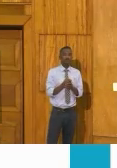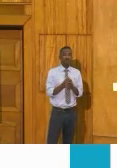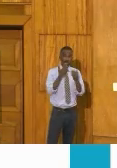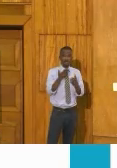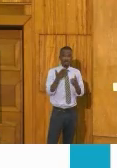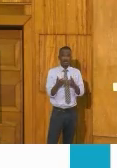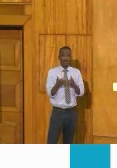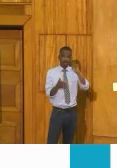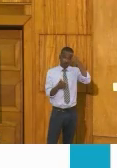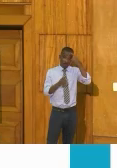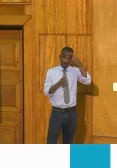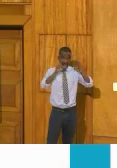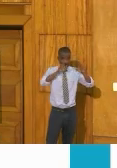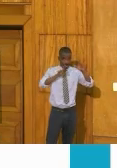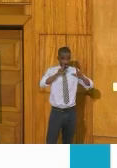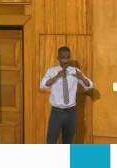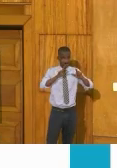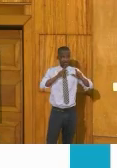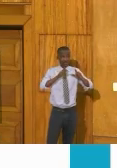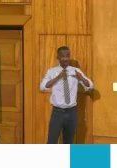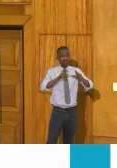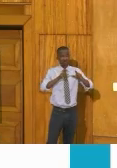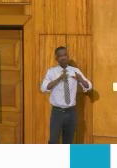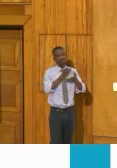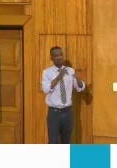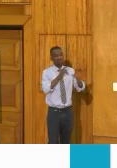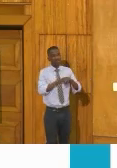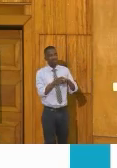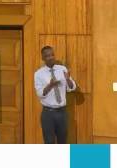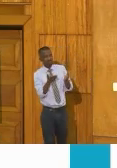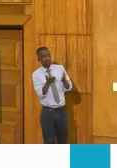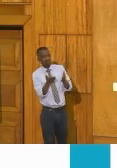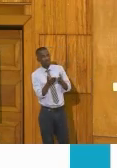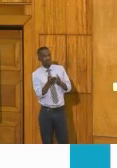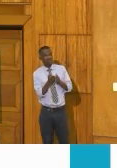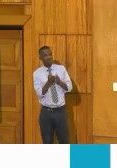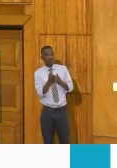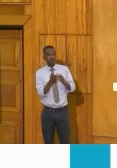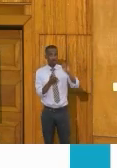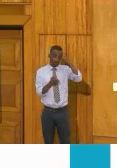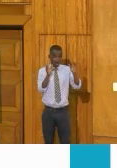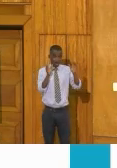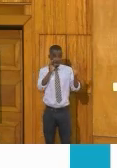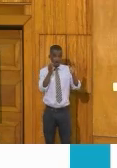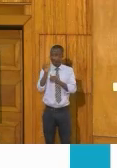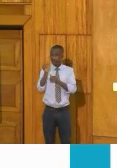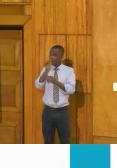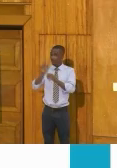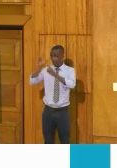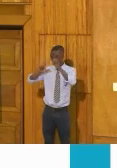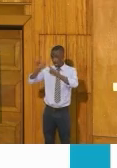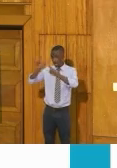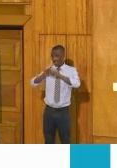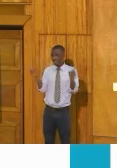public laboratories where molecular testing is done is much, in the public lab compared to the private laboratories.